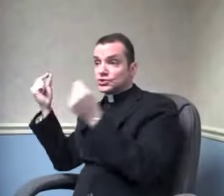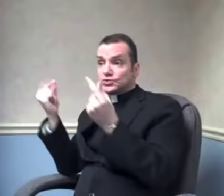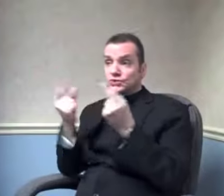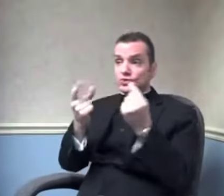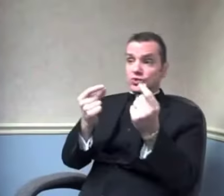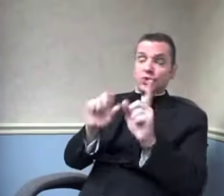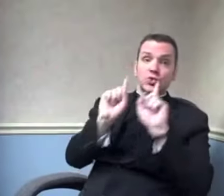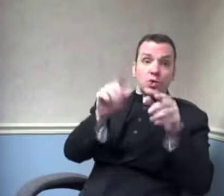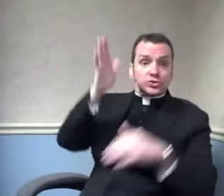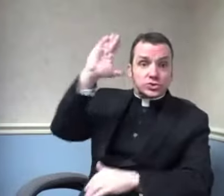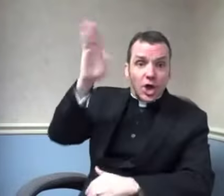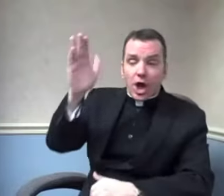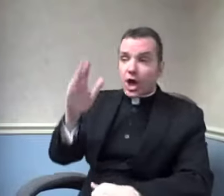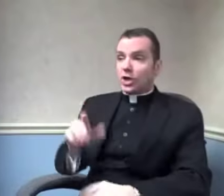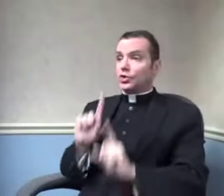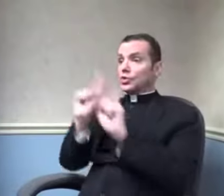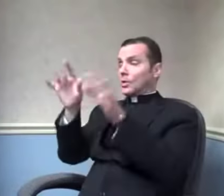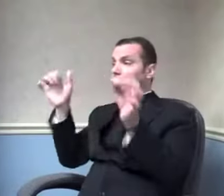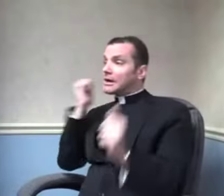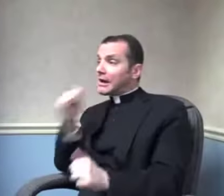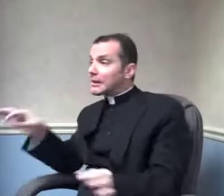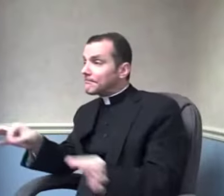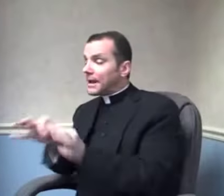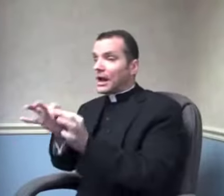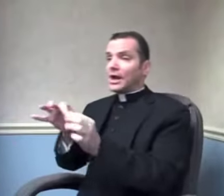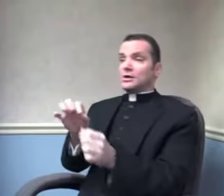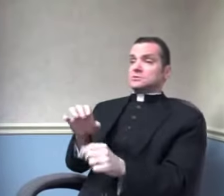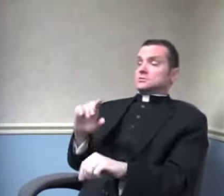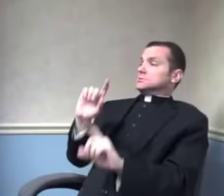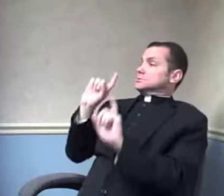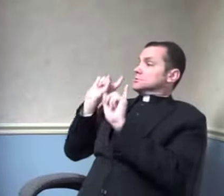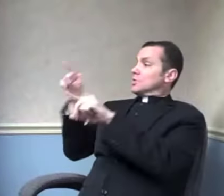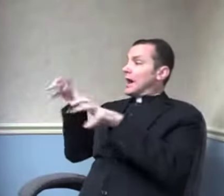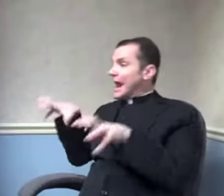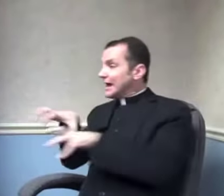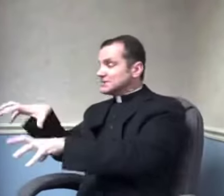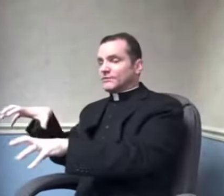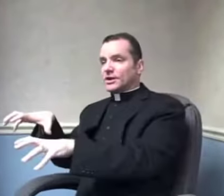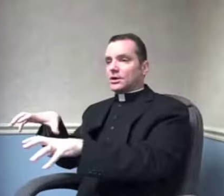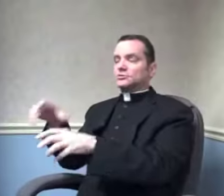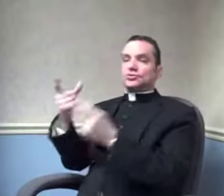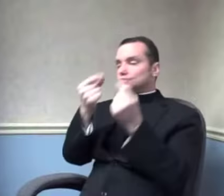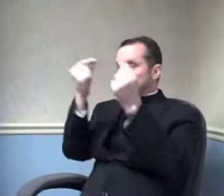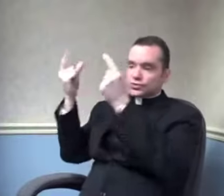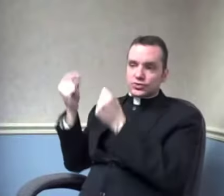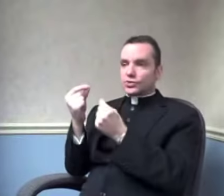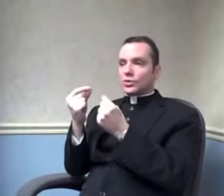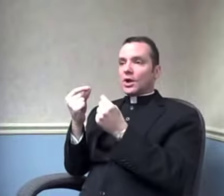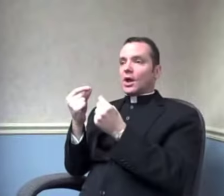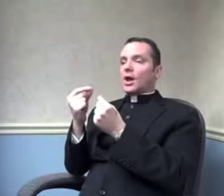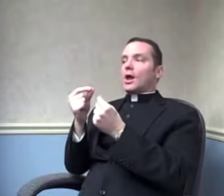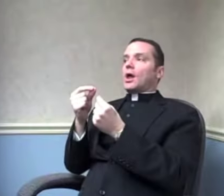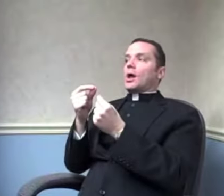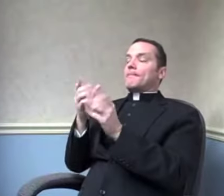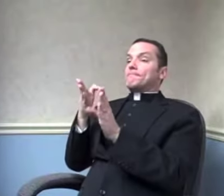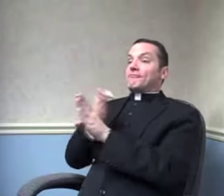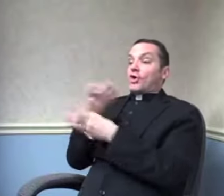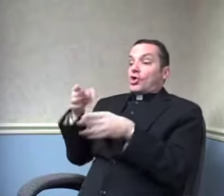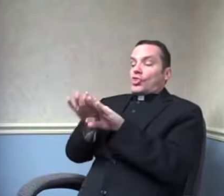All week long, you're busy attending lectures, talks, workshops, Mass, different types of activities,